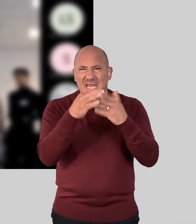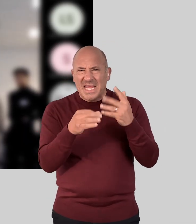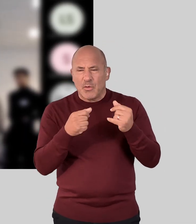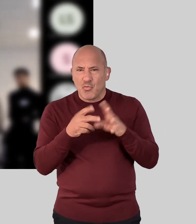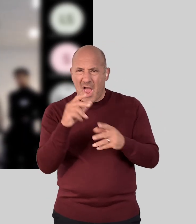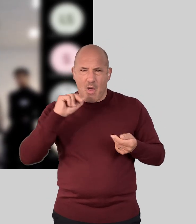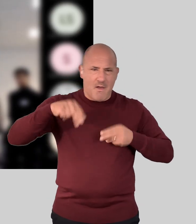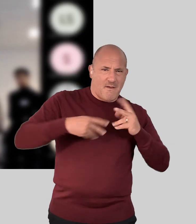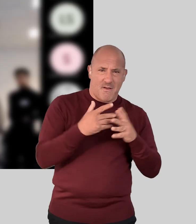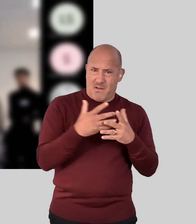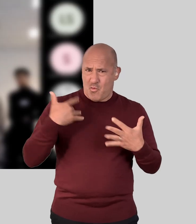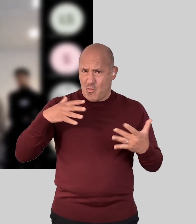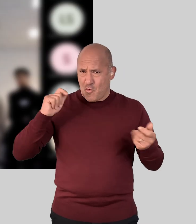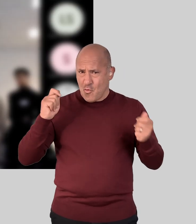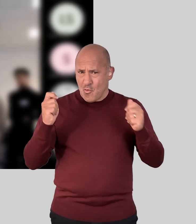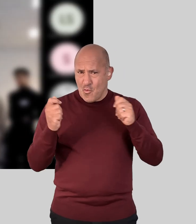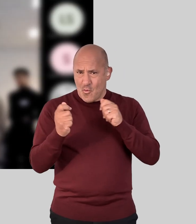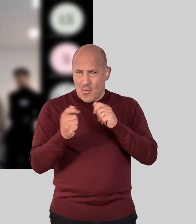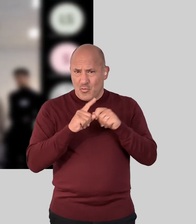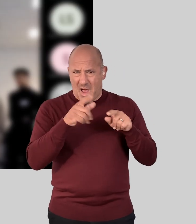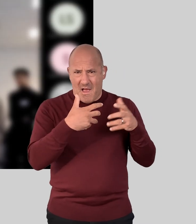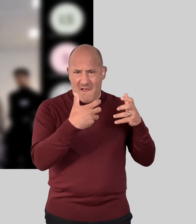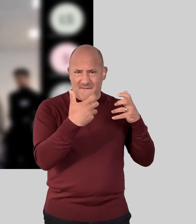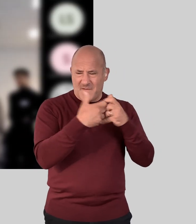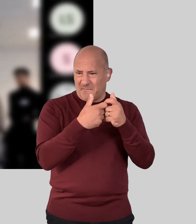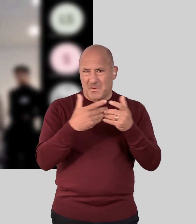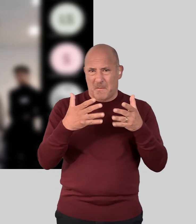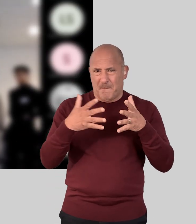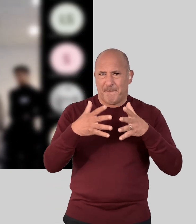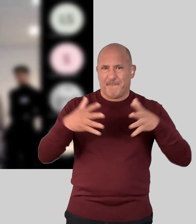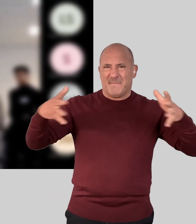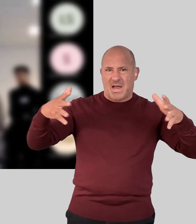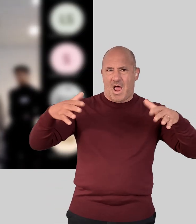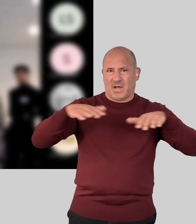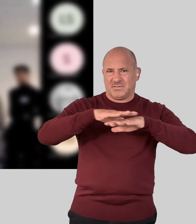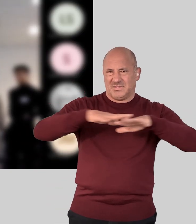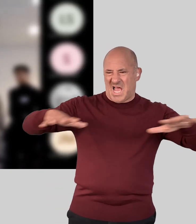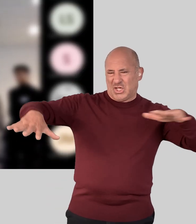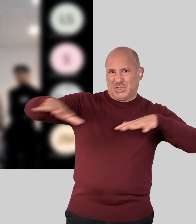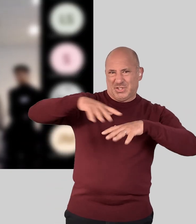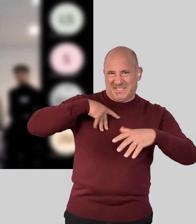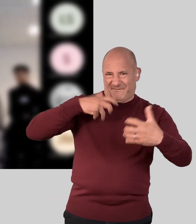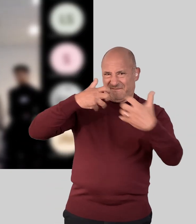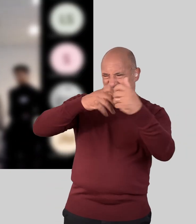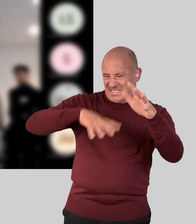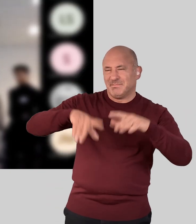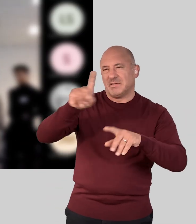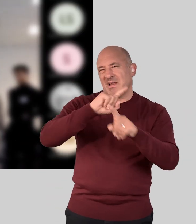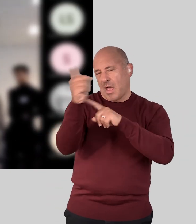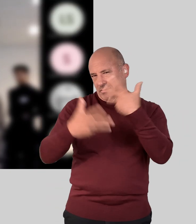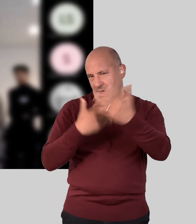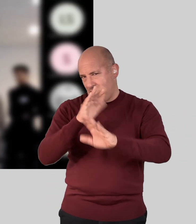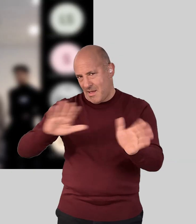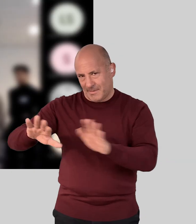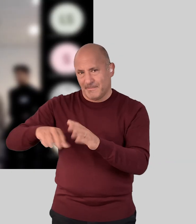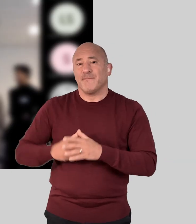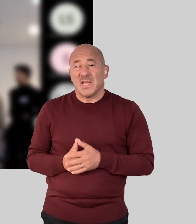trying to realign with the needs of a larger stage space. But that's for later.